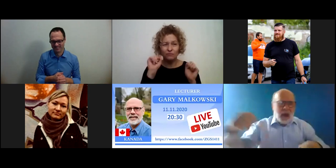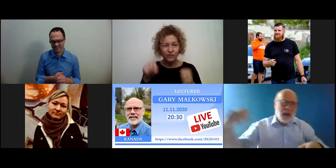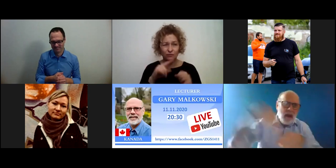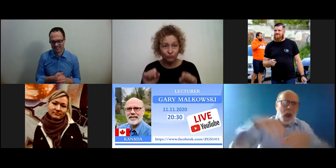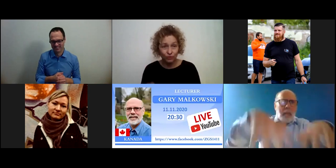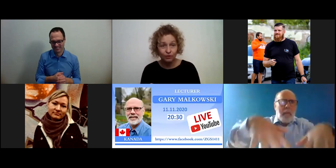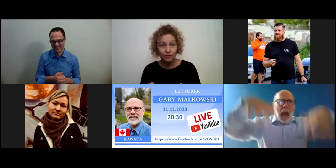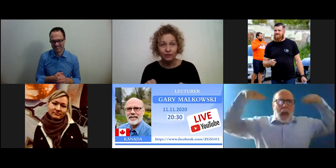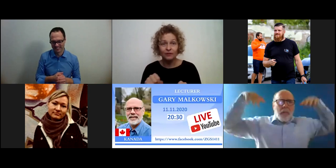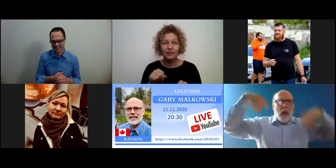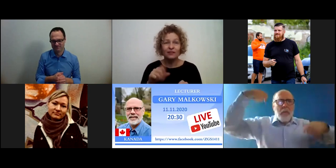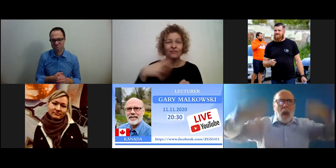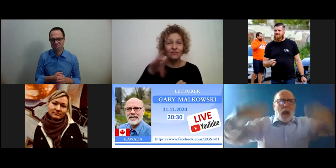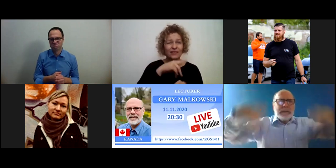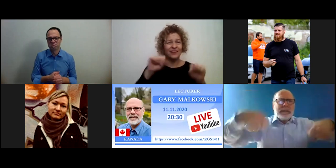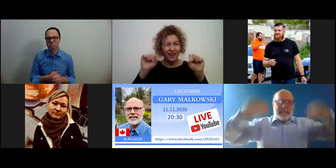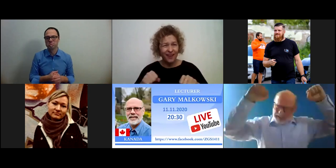people can.